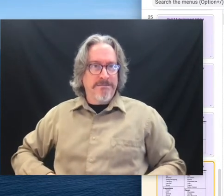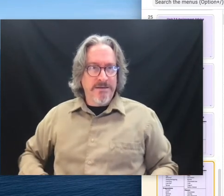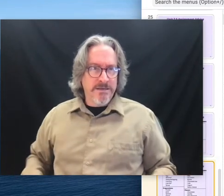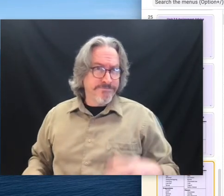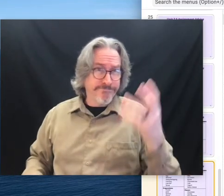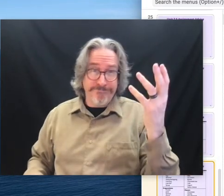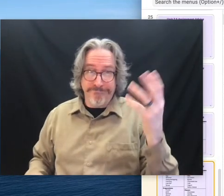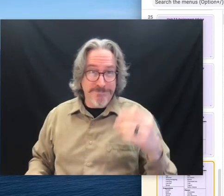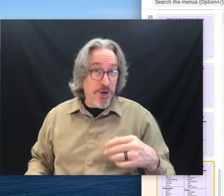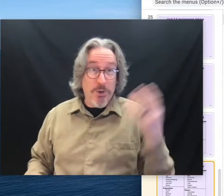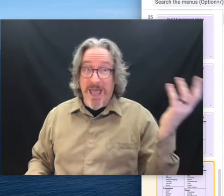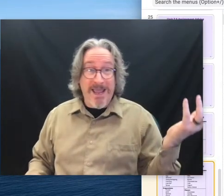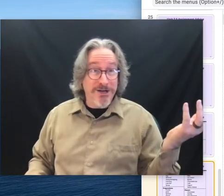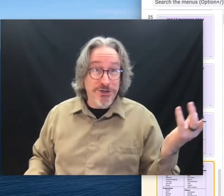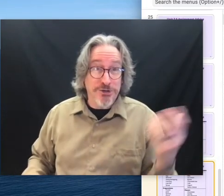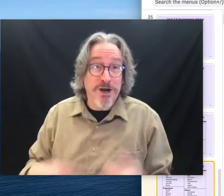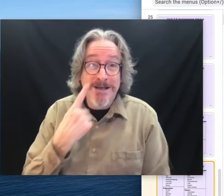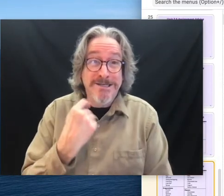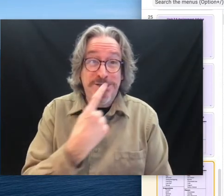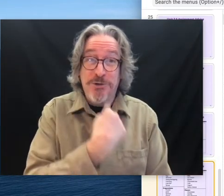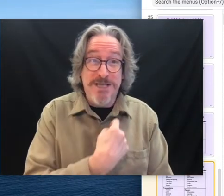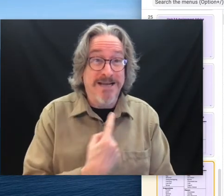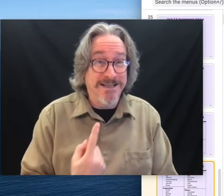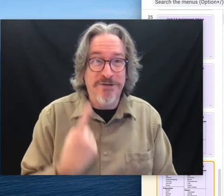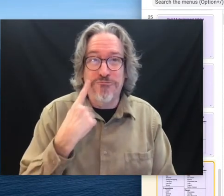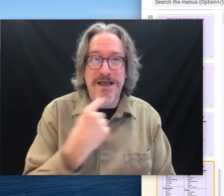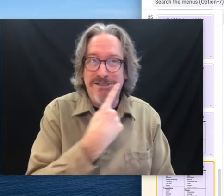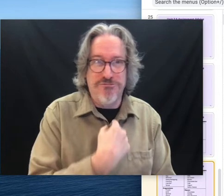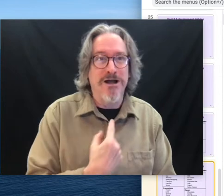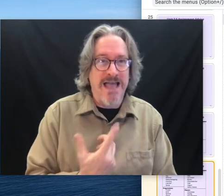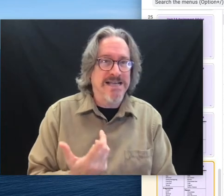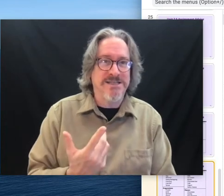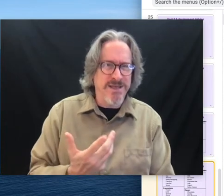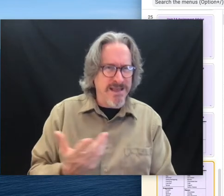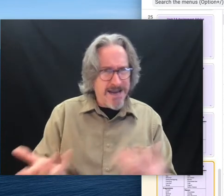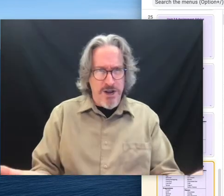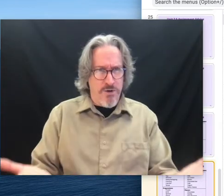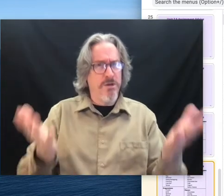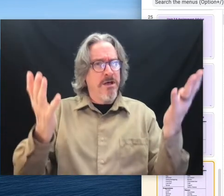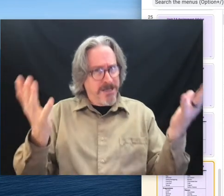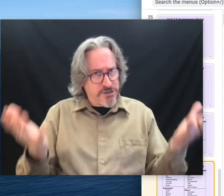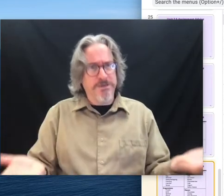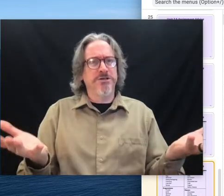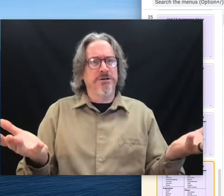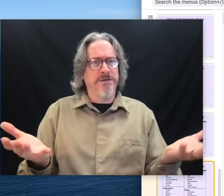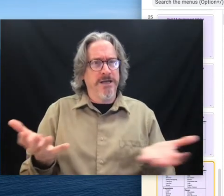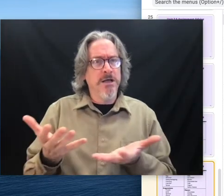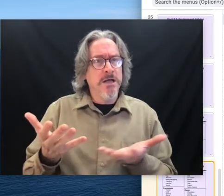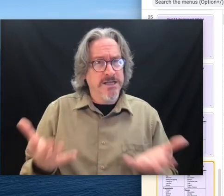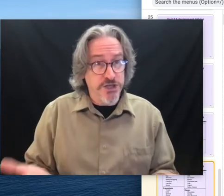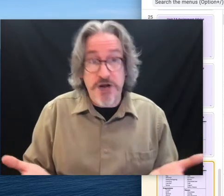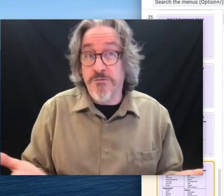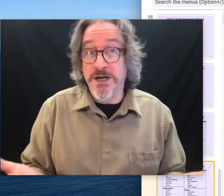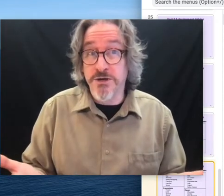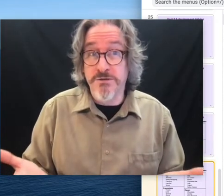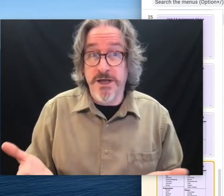incorrect. Okay, sure. So technically restaurant has to be that? No. It's a regional thing.